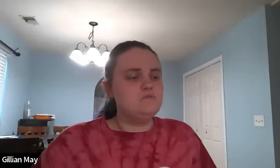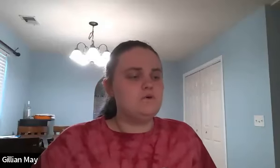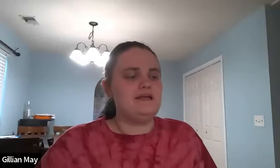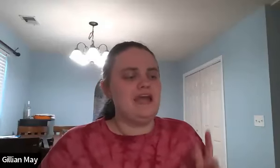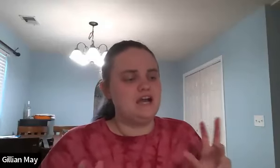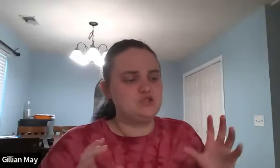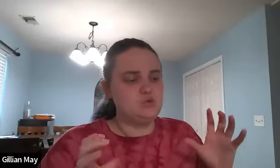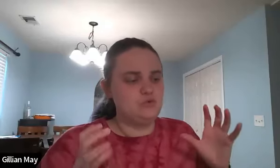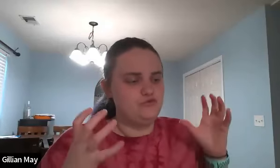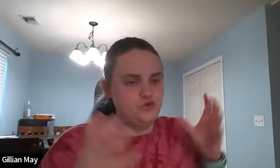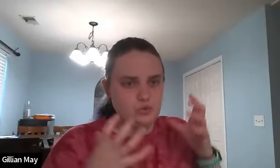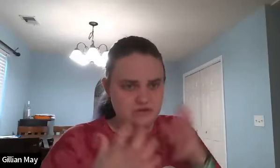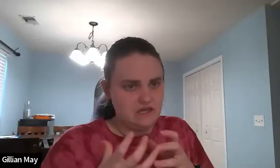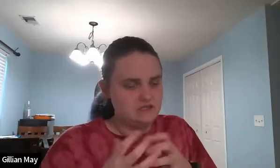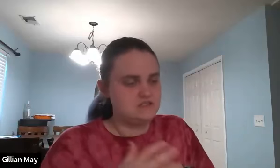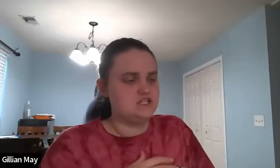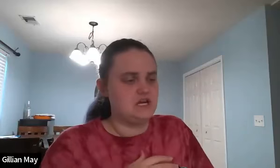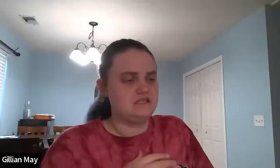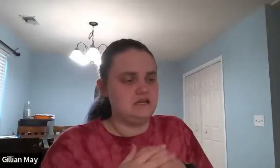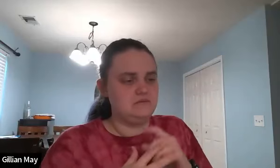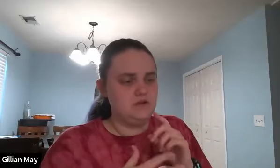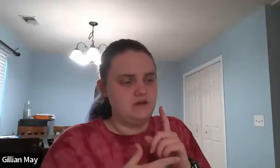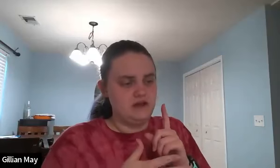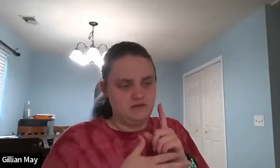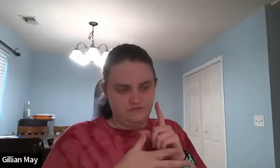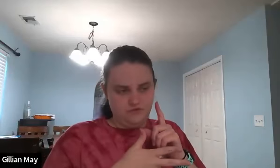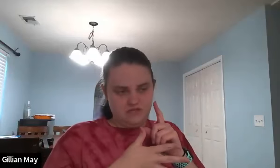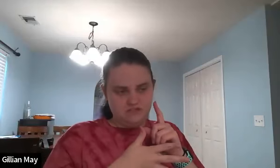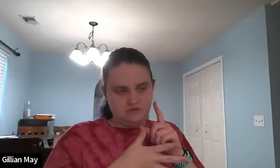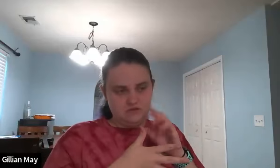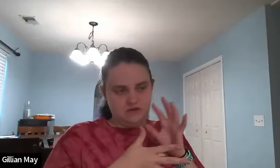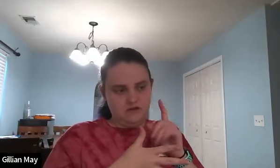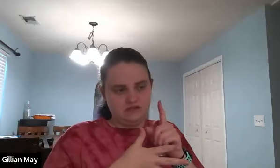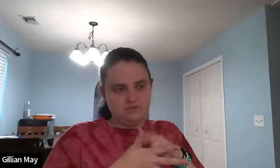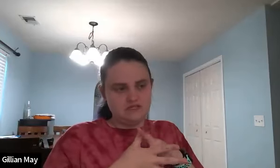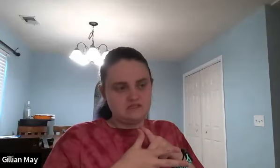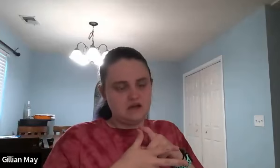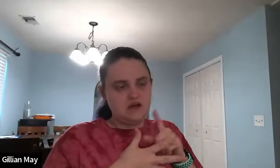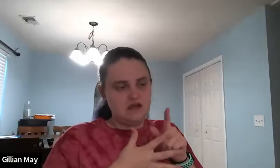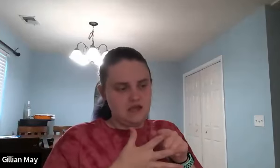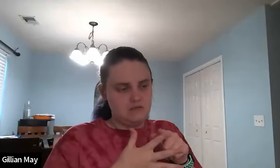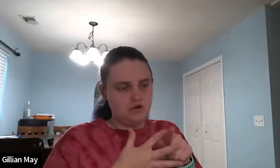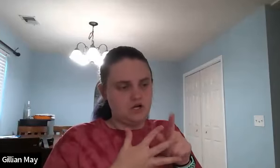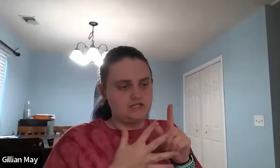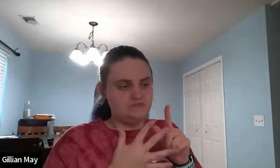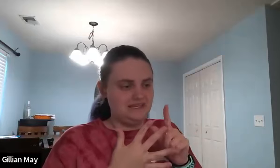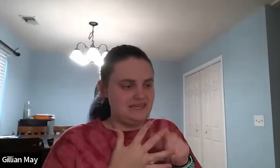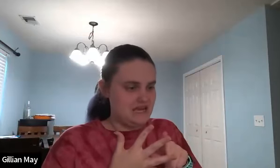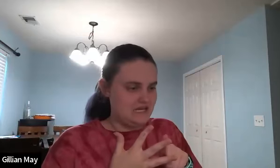more like actual food things, such as like I have for this little area is pizza, hamburger,